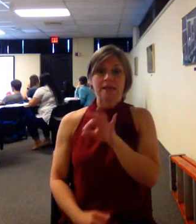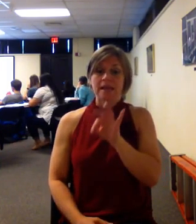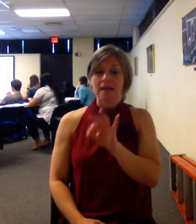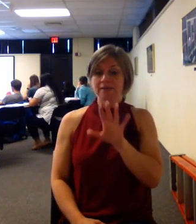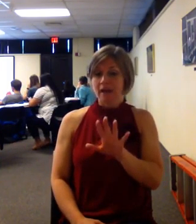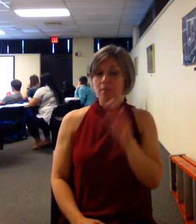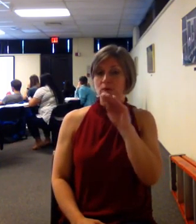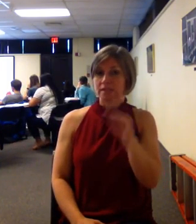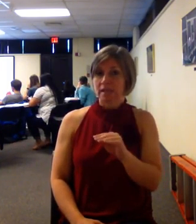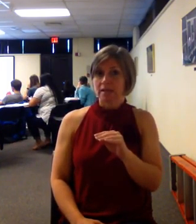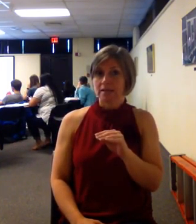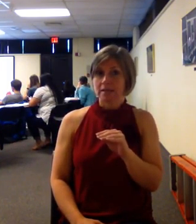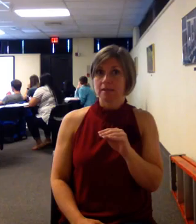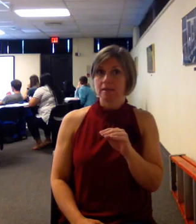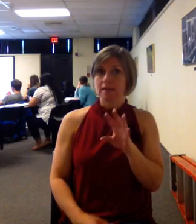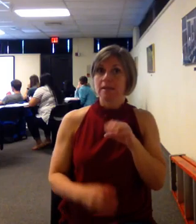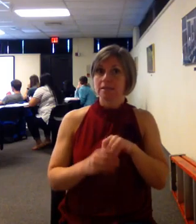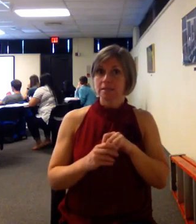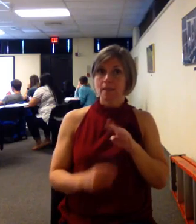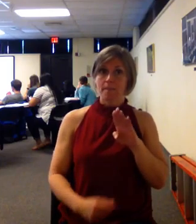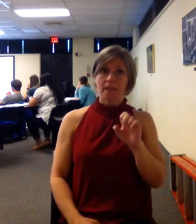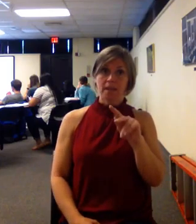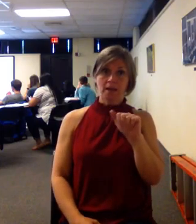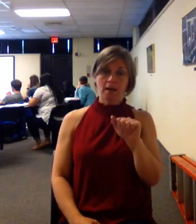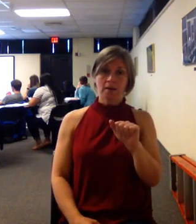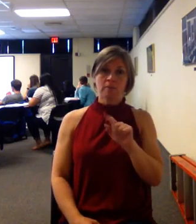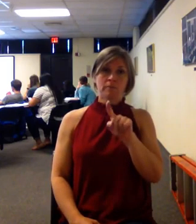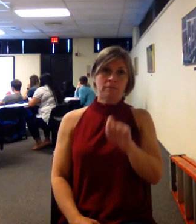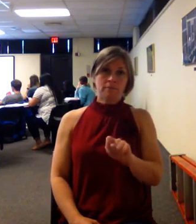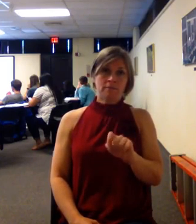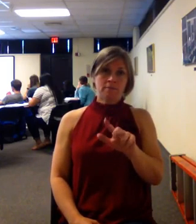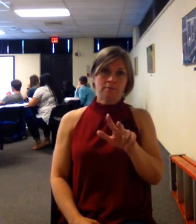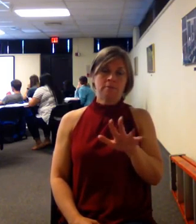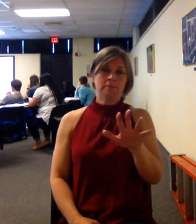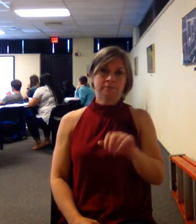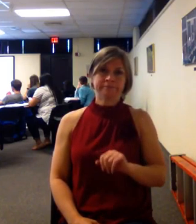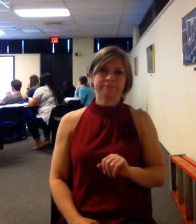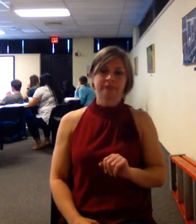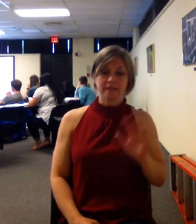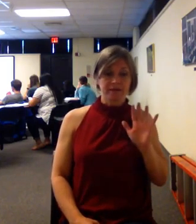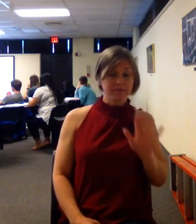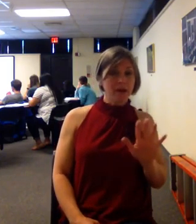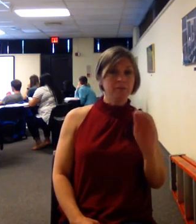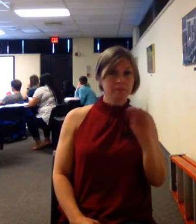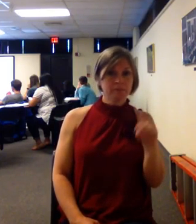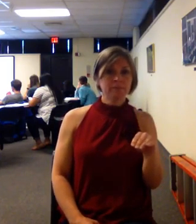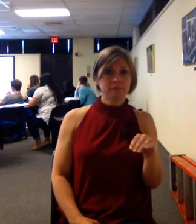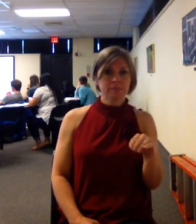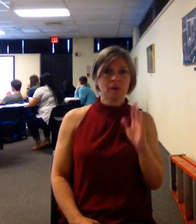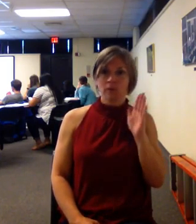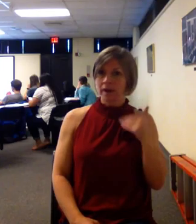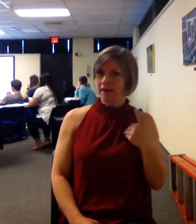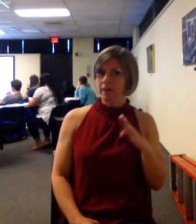your portfolio is going to have a beta of 1.35. And then 5% of your portfolio will have a beta of